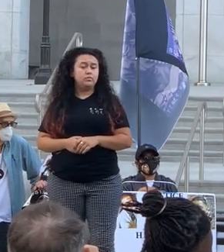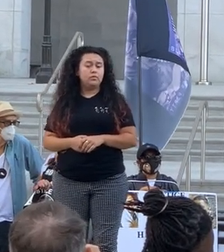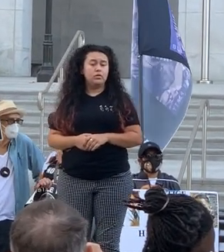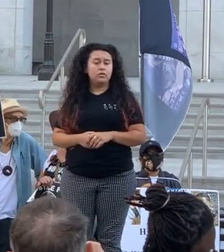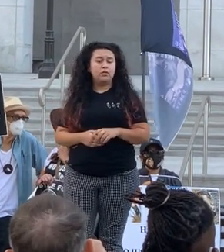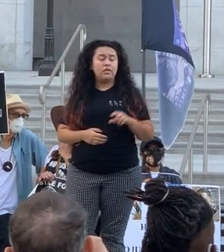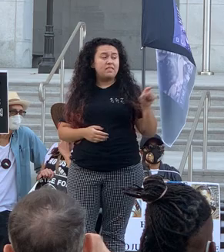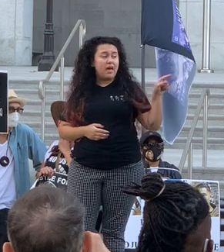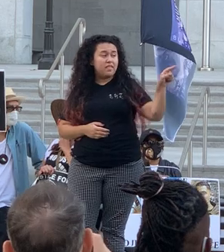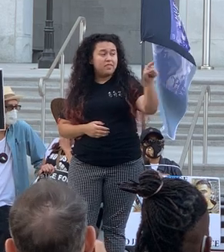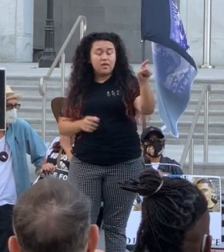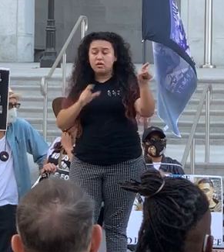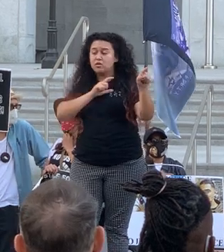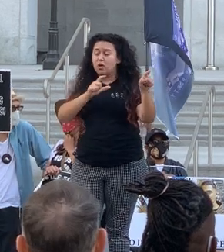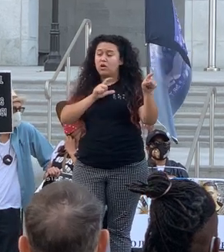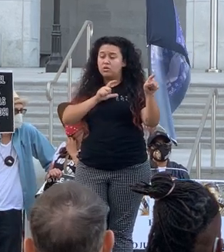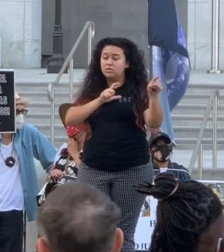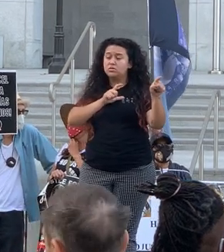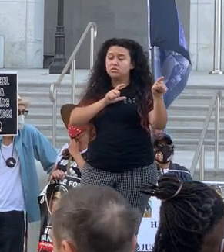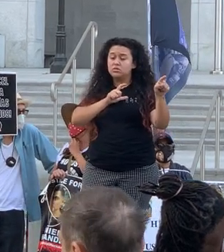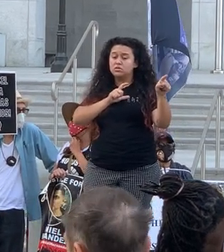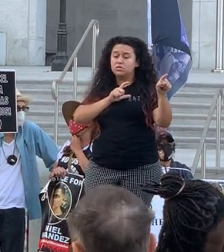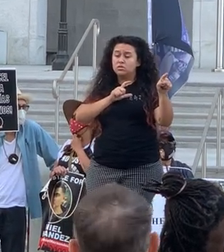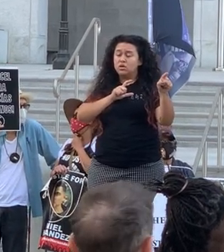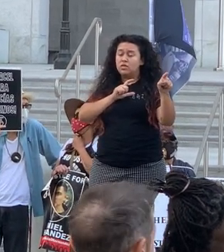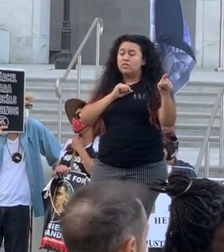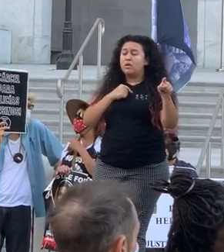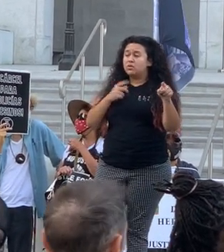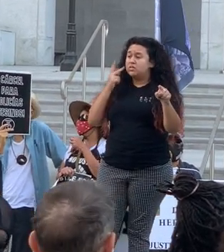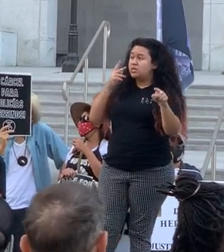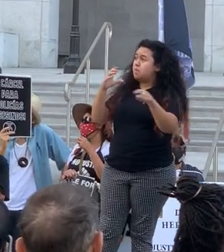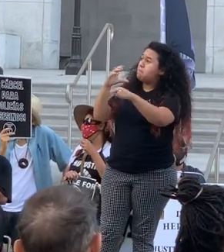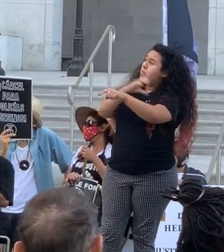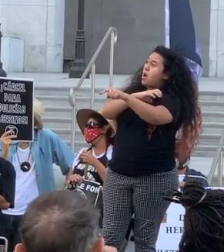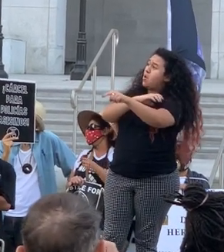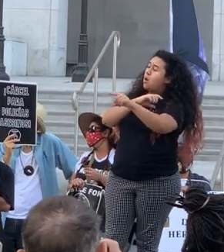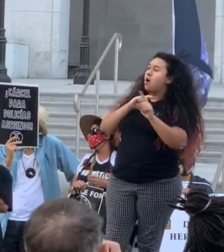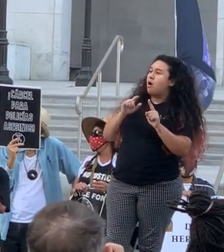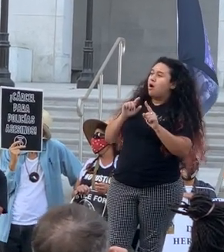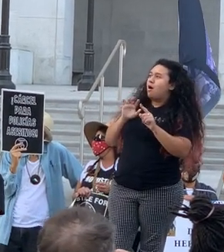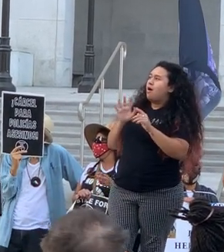that they would position themselves in proximity to power that they'll never have